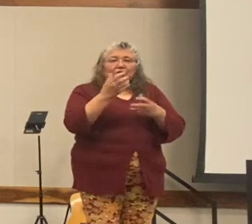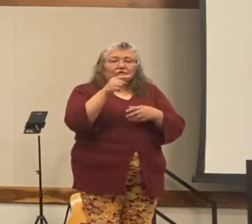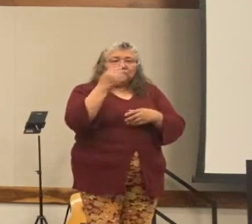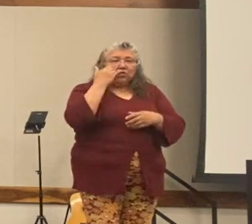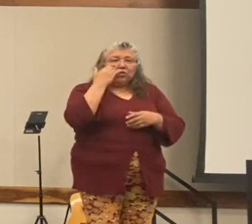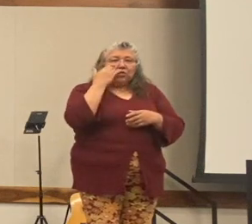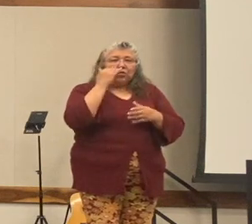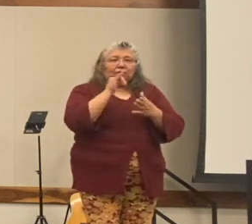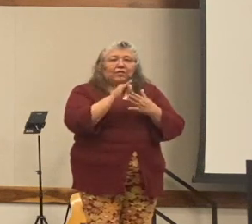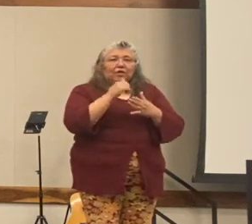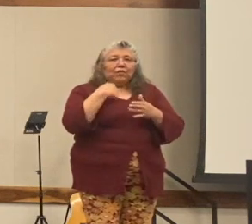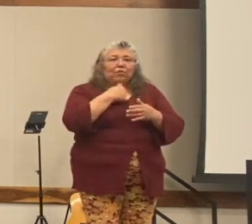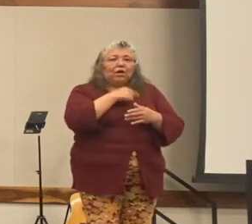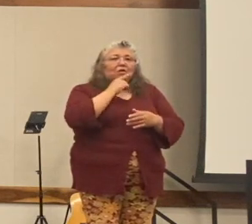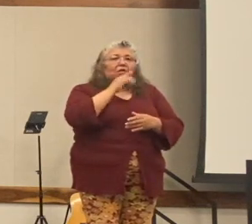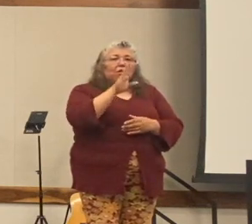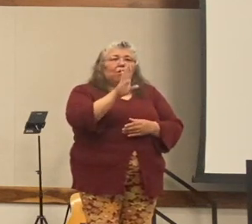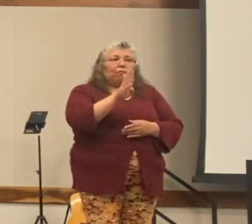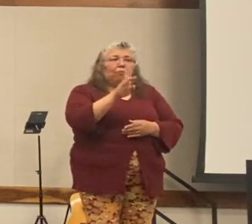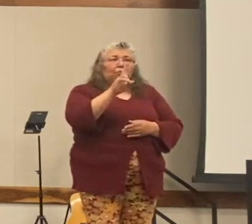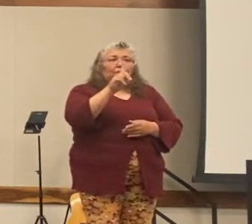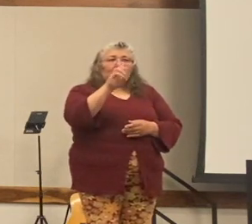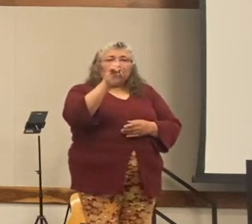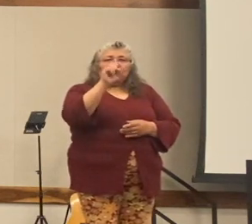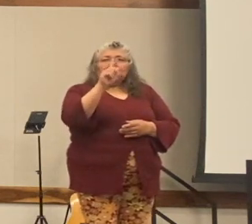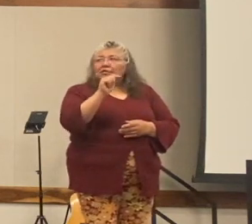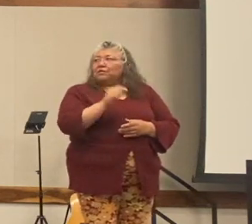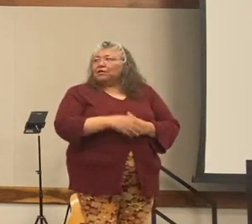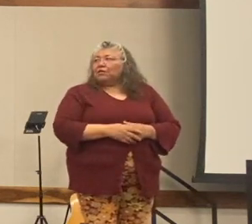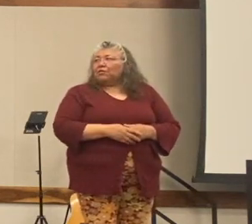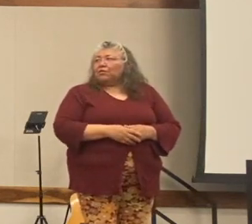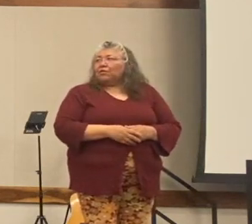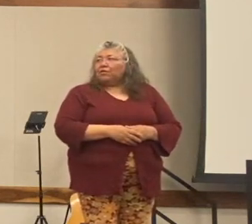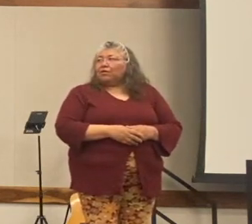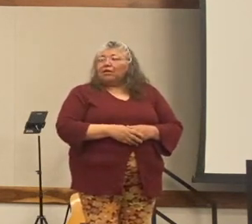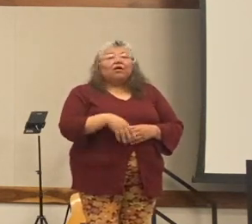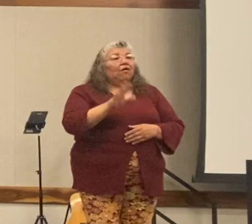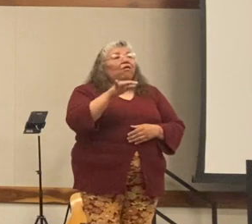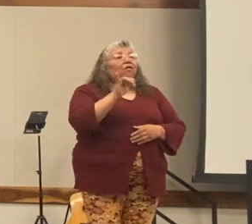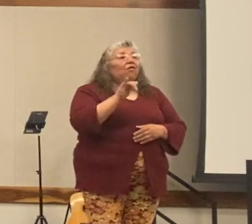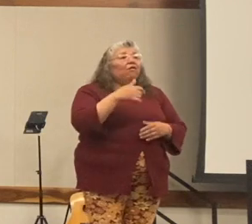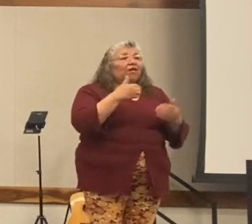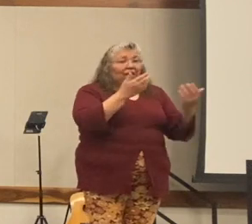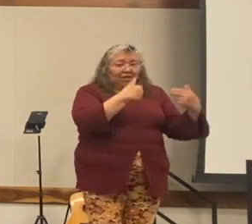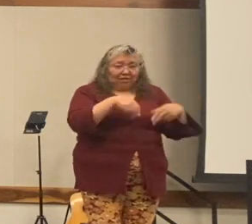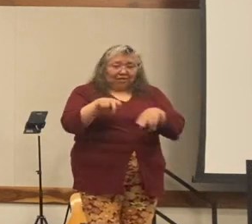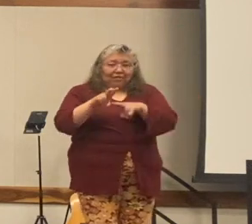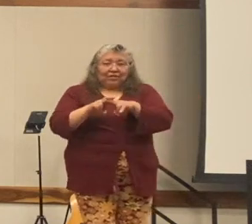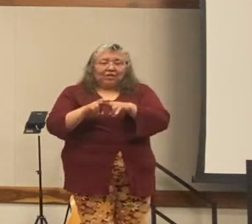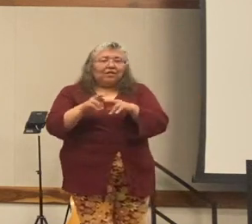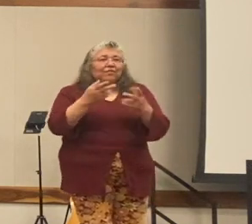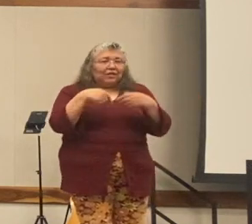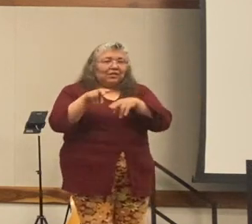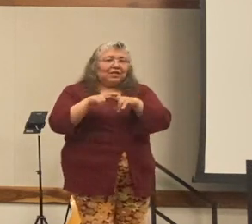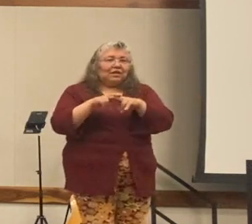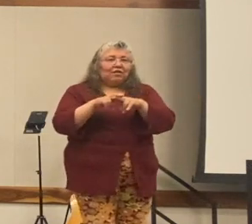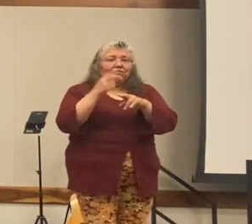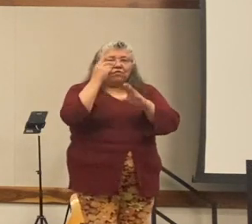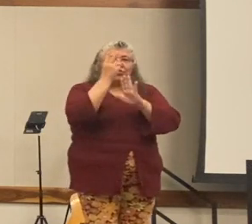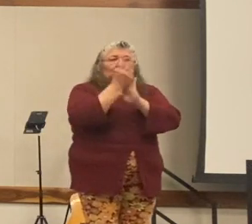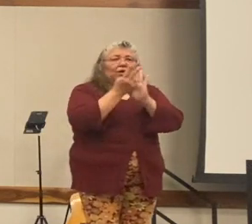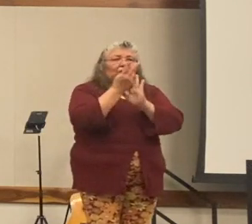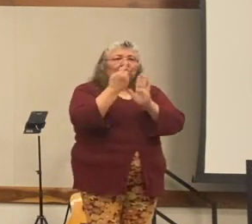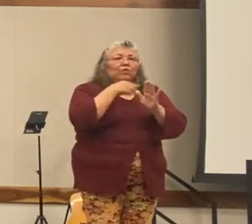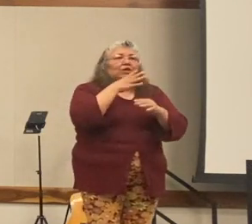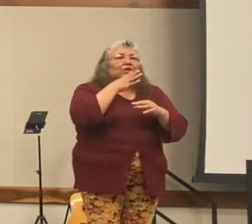know that we're Buddhists. I was like, come on, have a seat. And so when they sat back down, and for 2 hours we